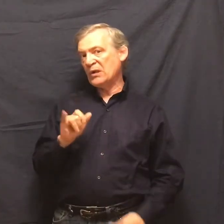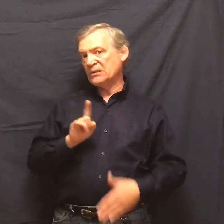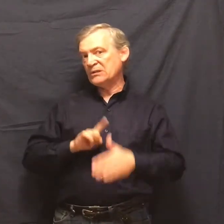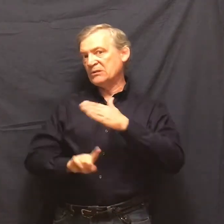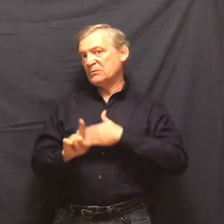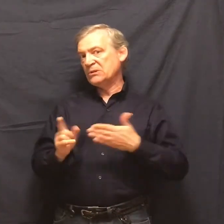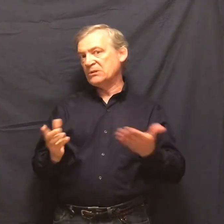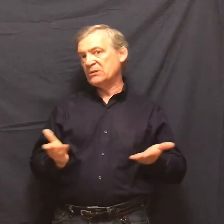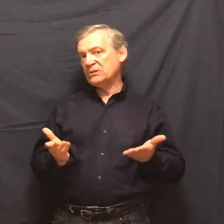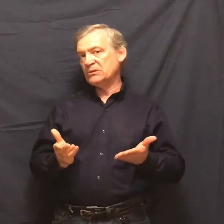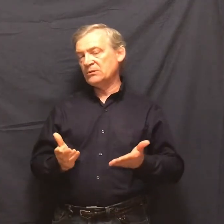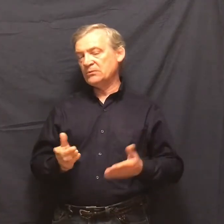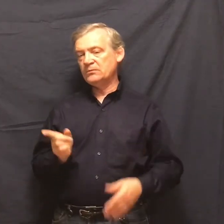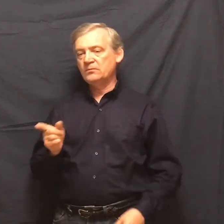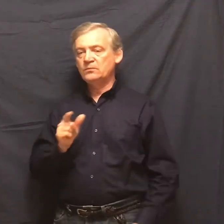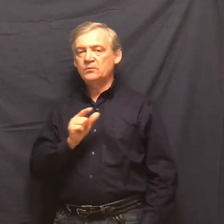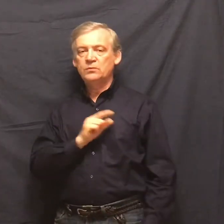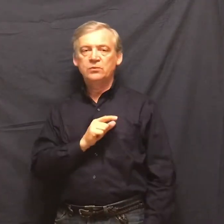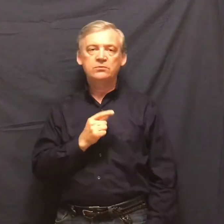George said brusquely, "Well, he ain't now."